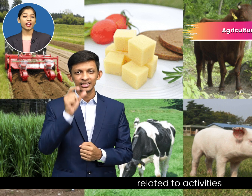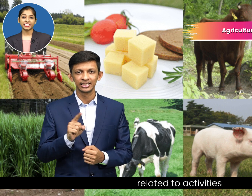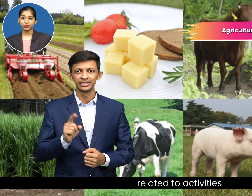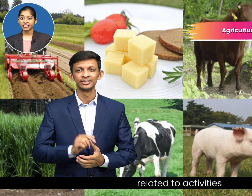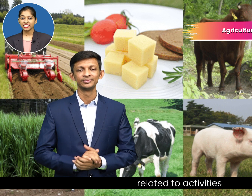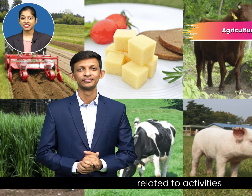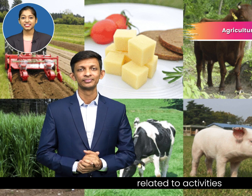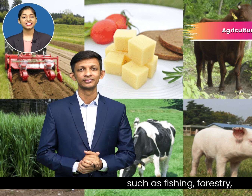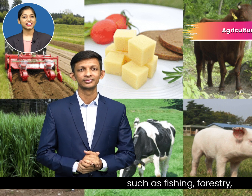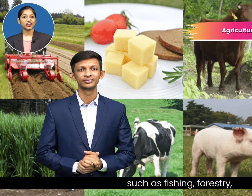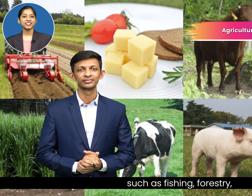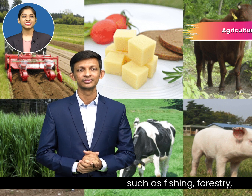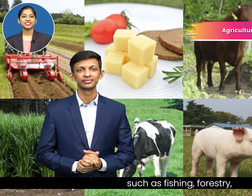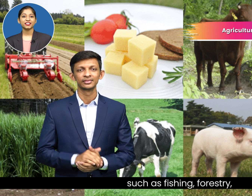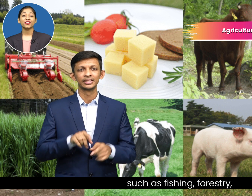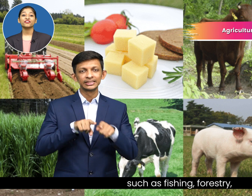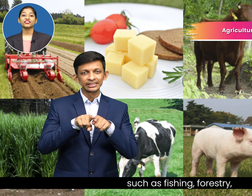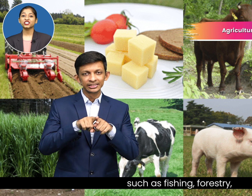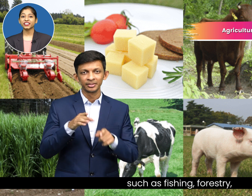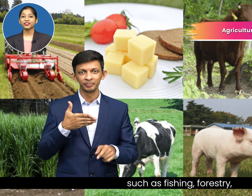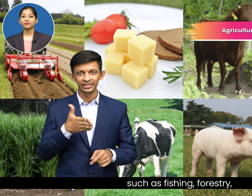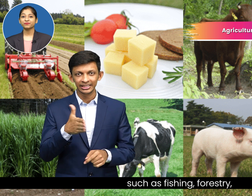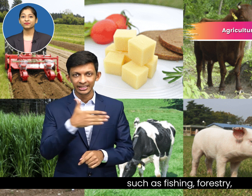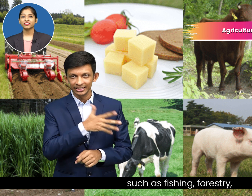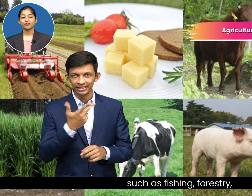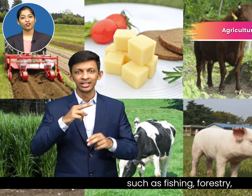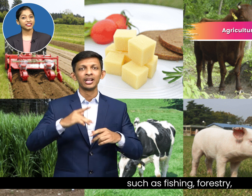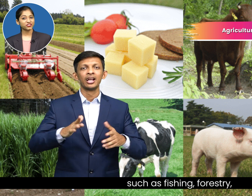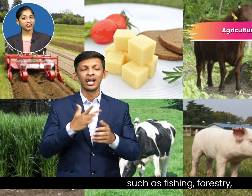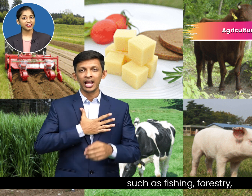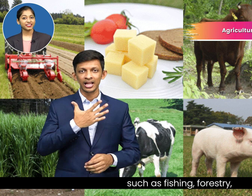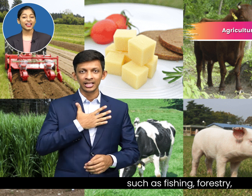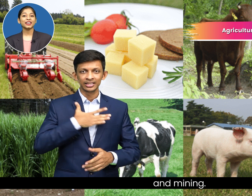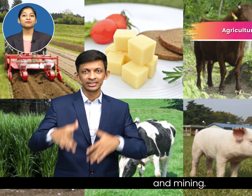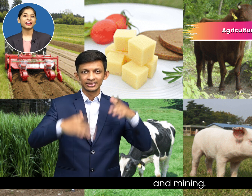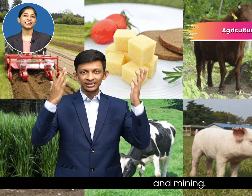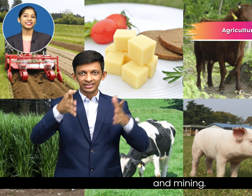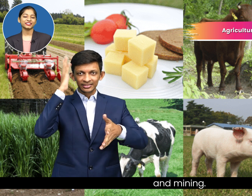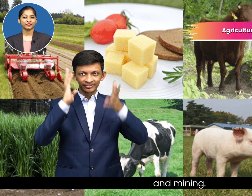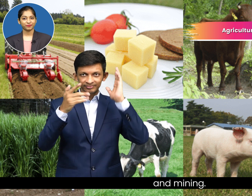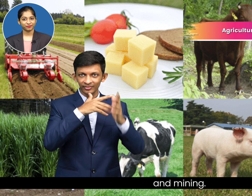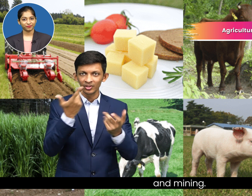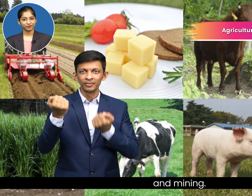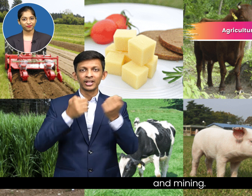related to activities such as fishing, forestry, and mining.